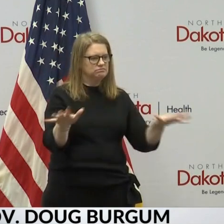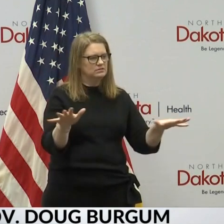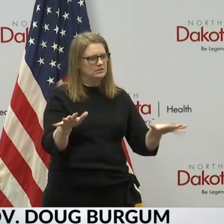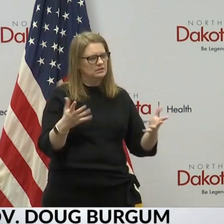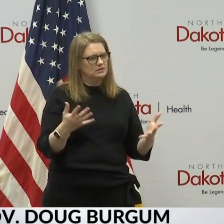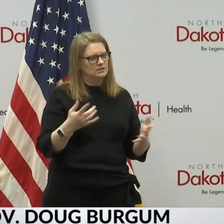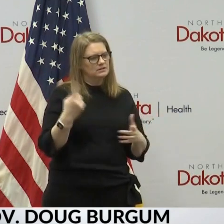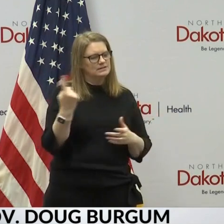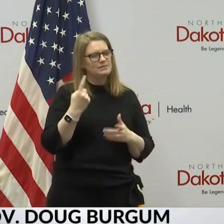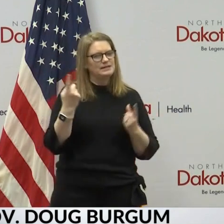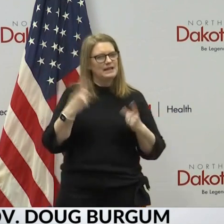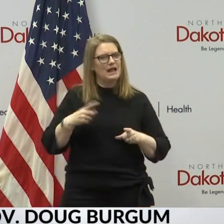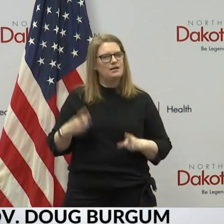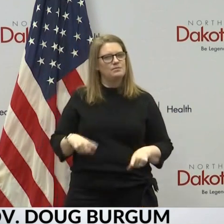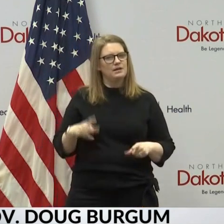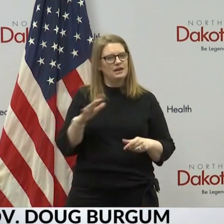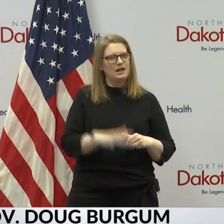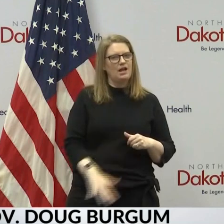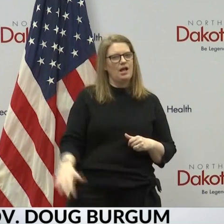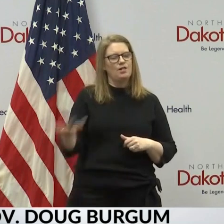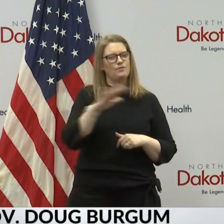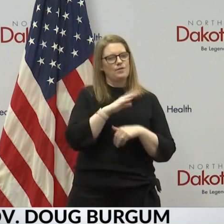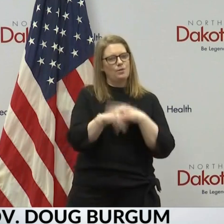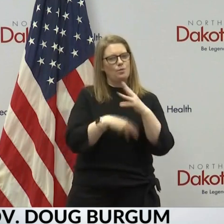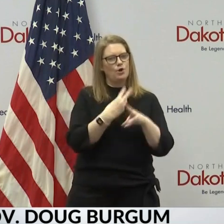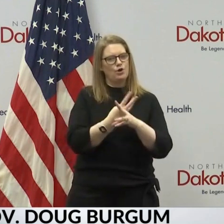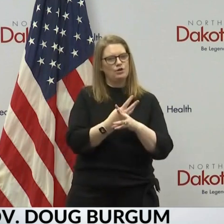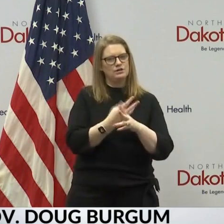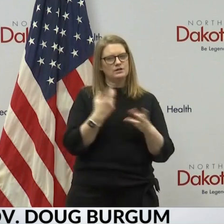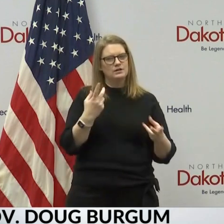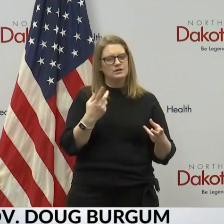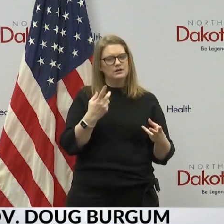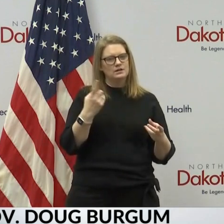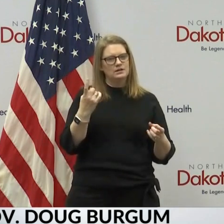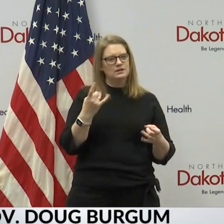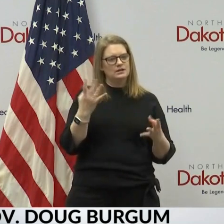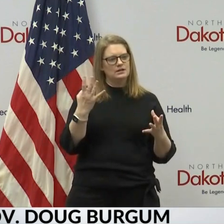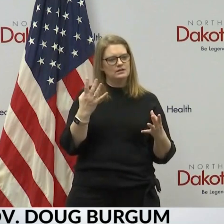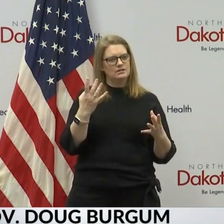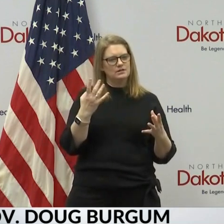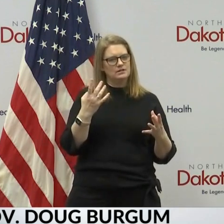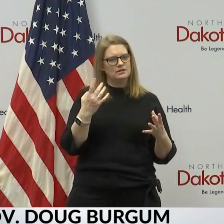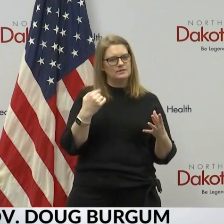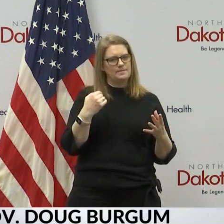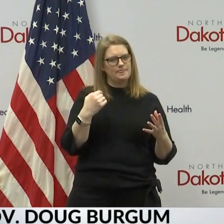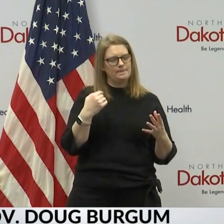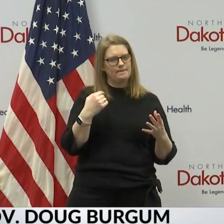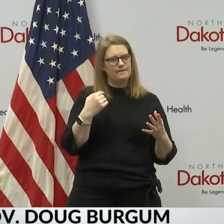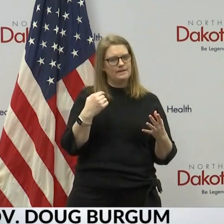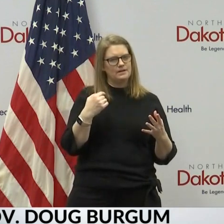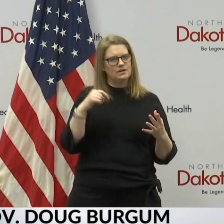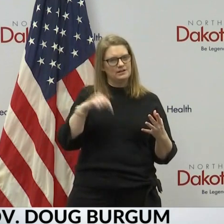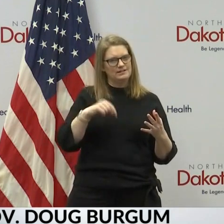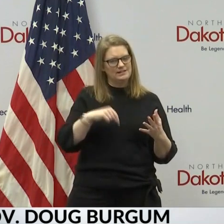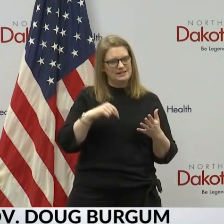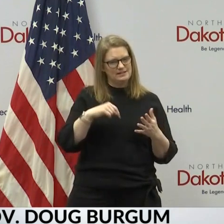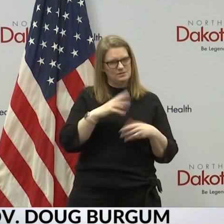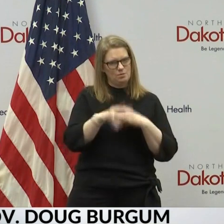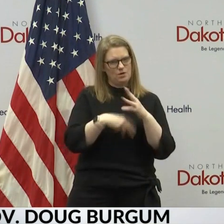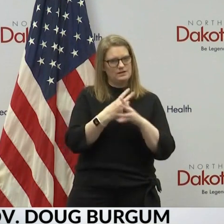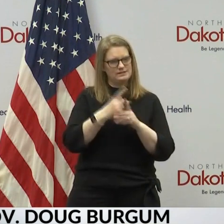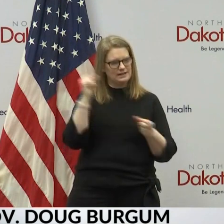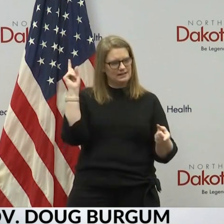happening around the world as the world goes through this historic time of less